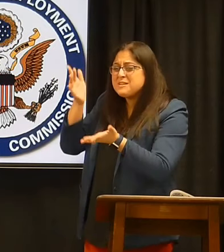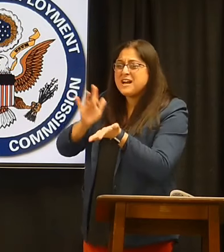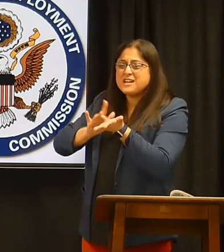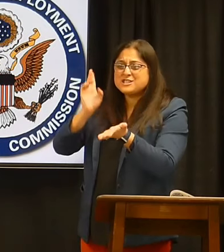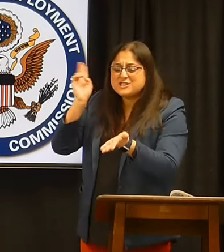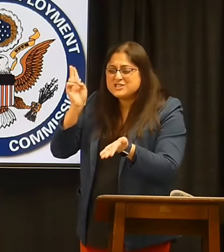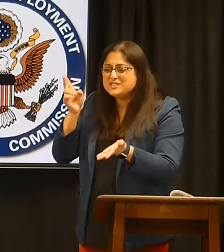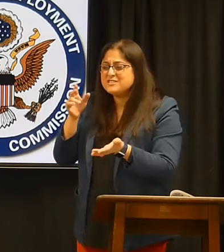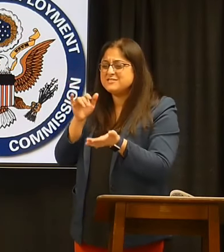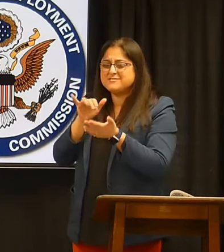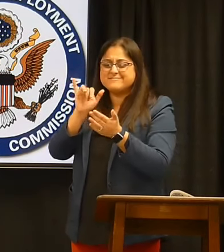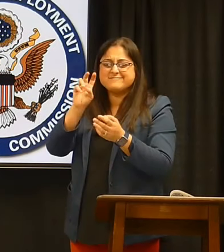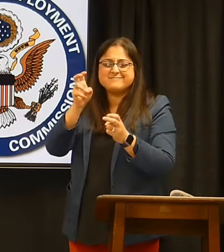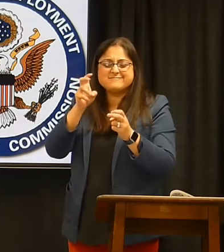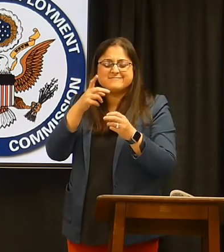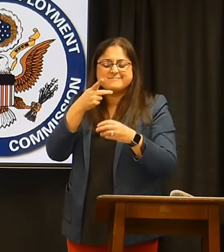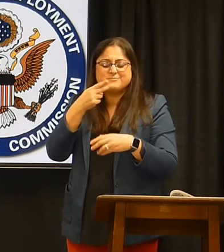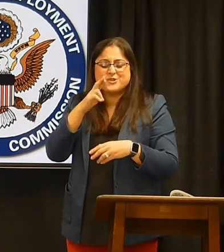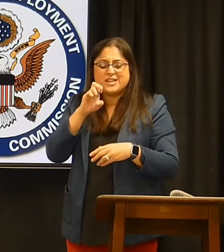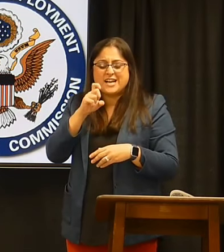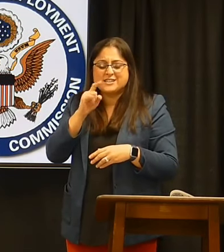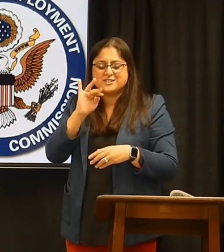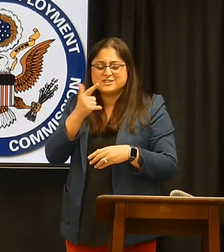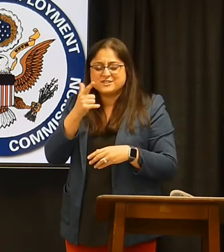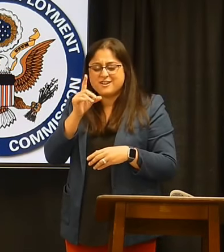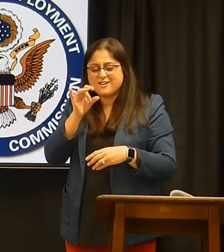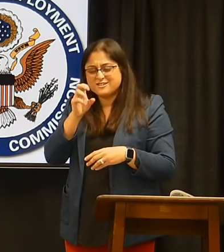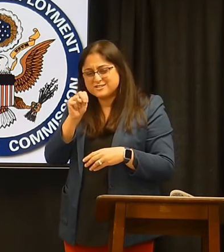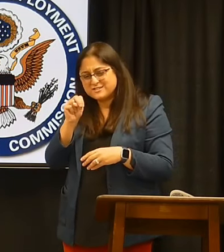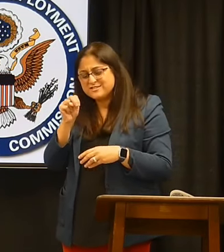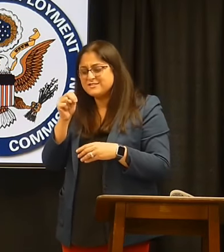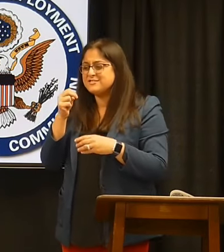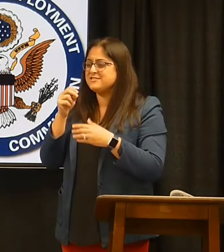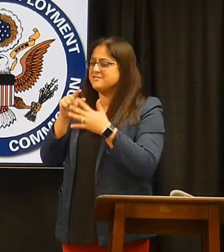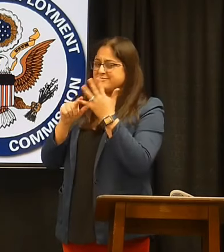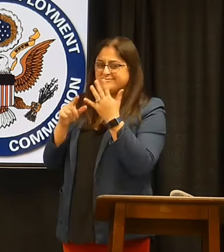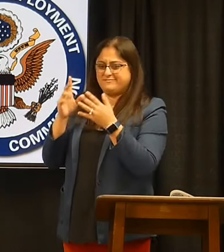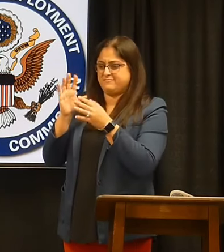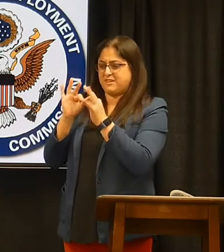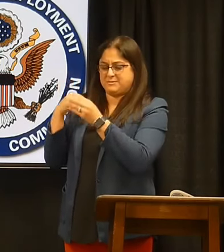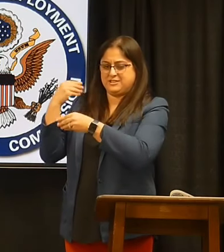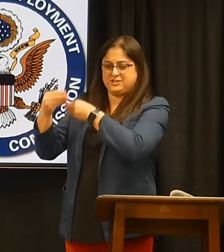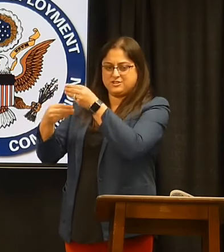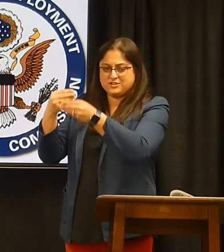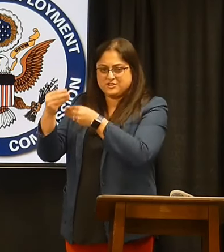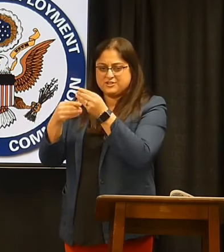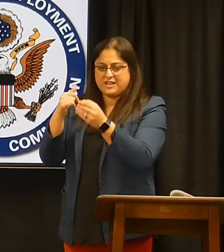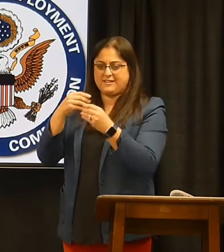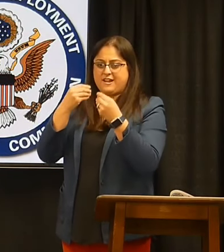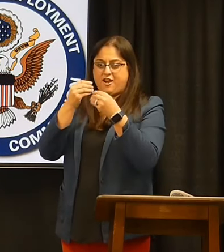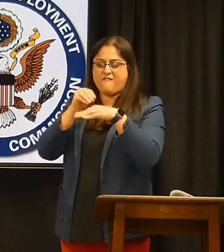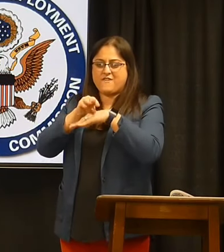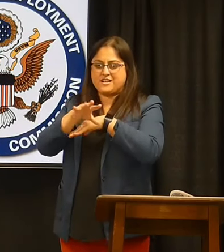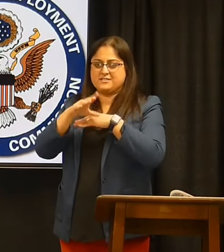So any genetic information or history, pre-existing condition, family